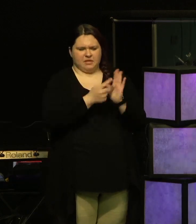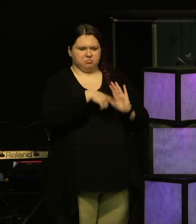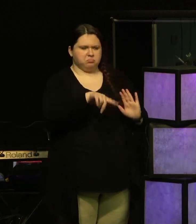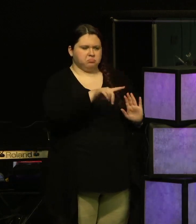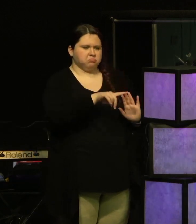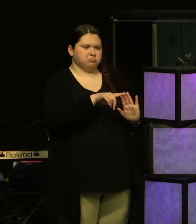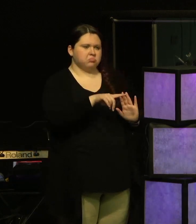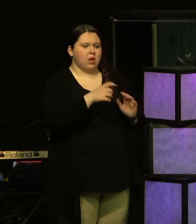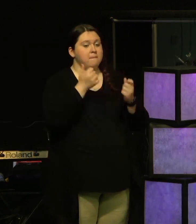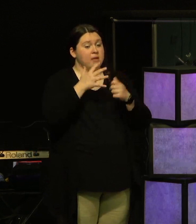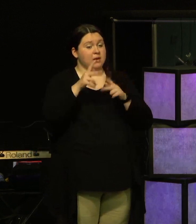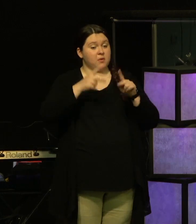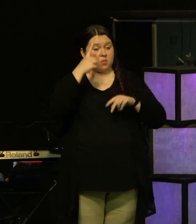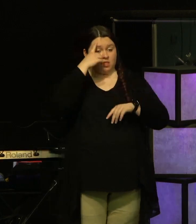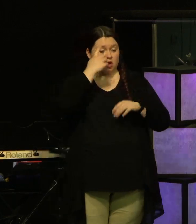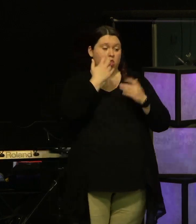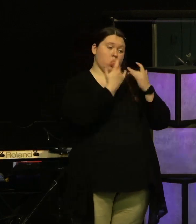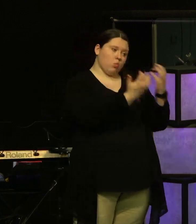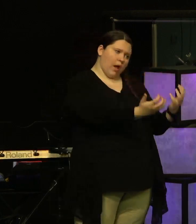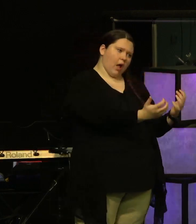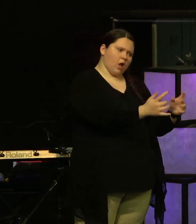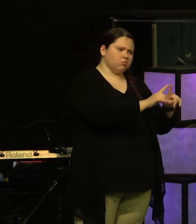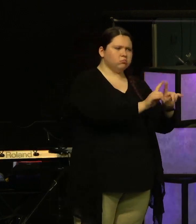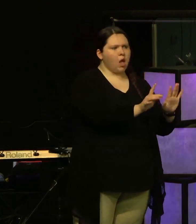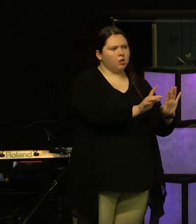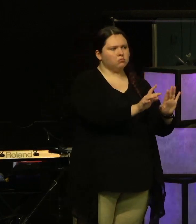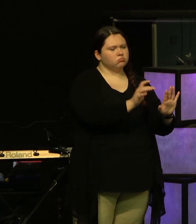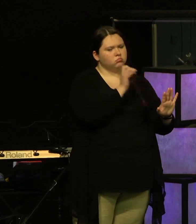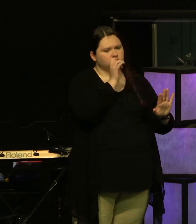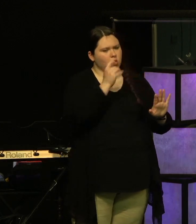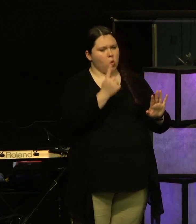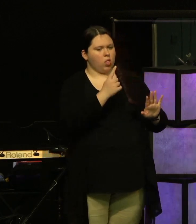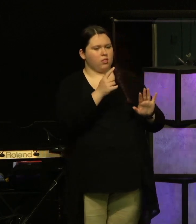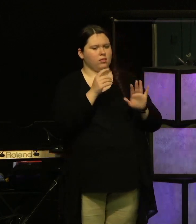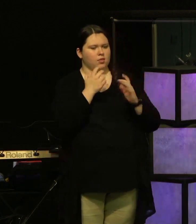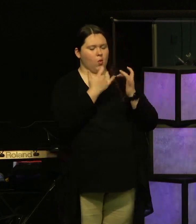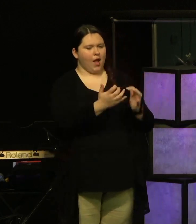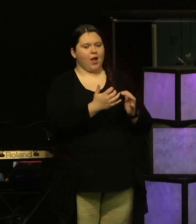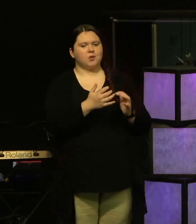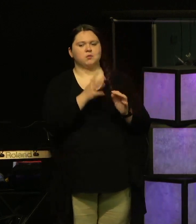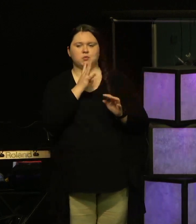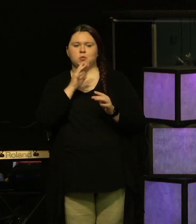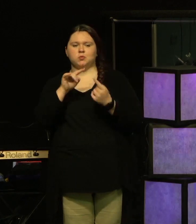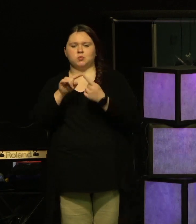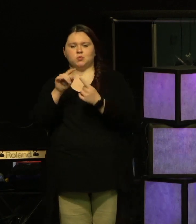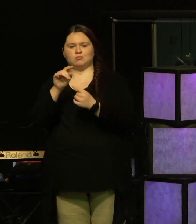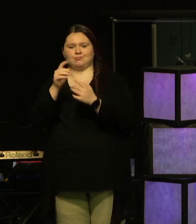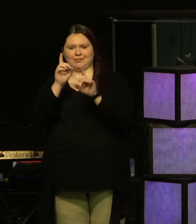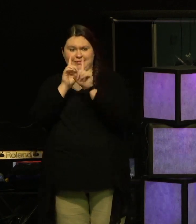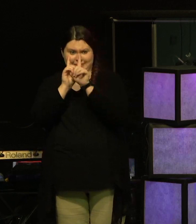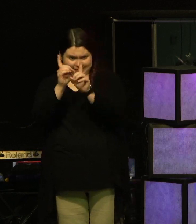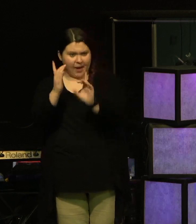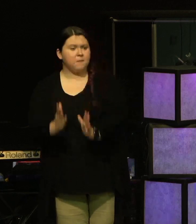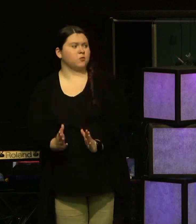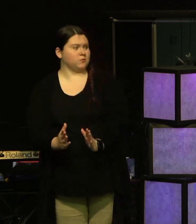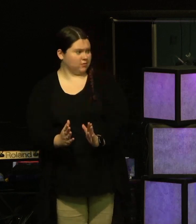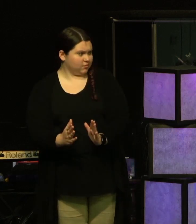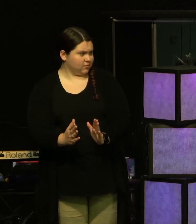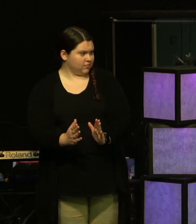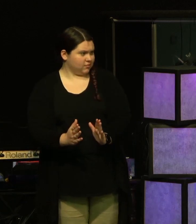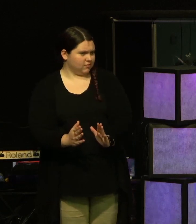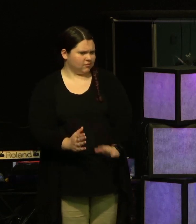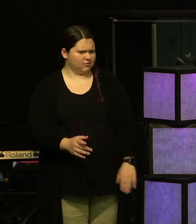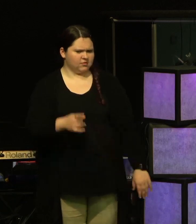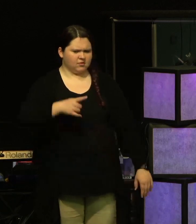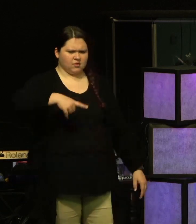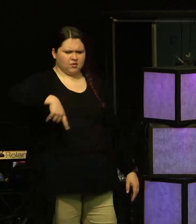the crowd he was talking to, but it wasn't. He was talking to the disciples. He was talking to them. He said,